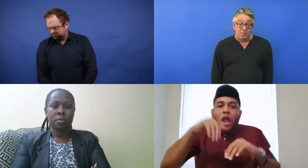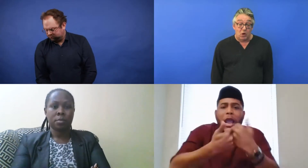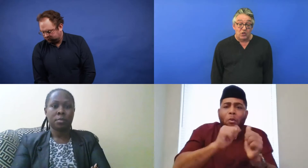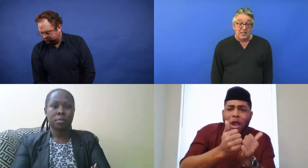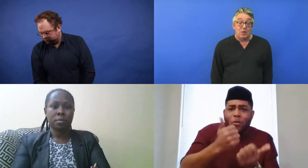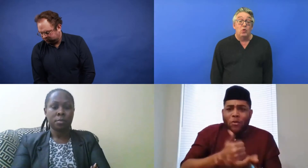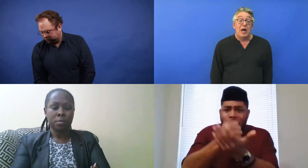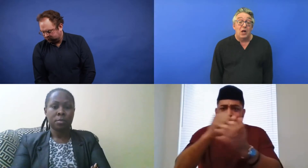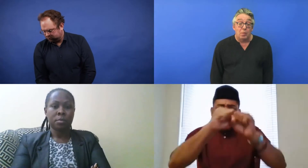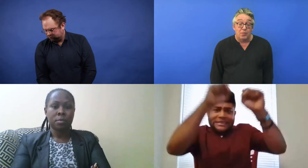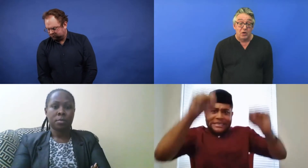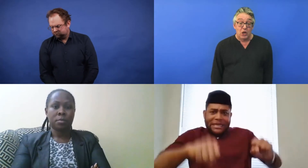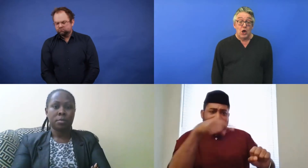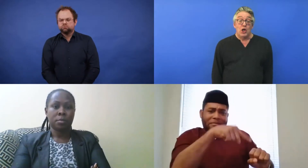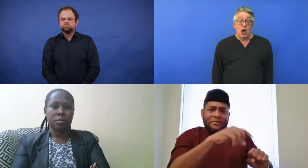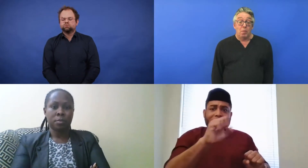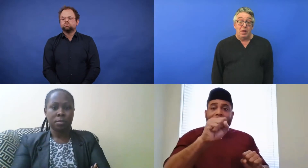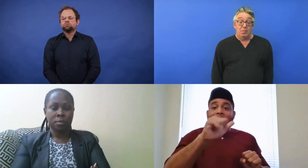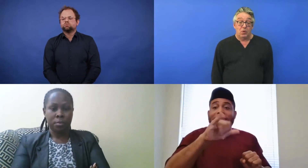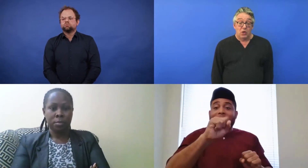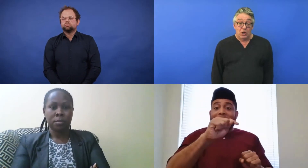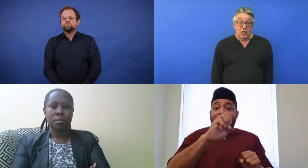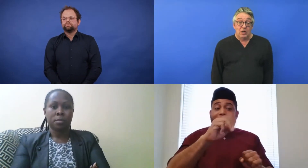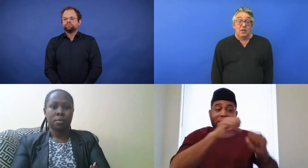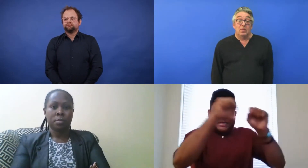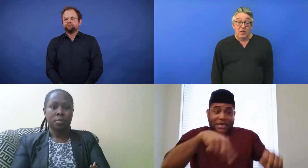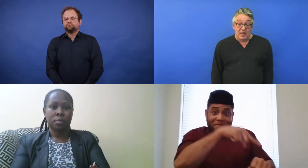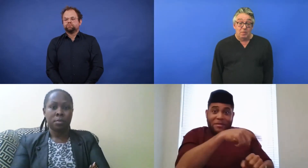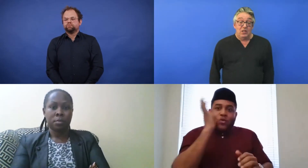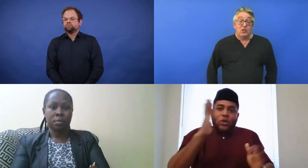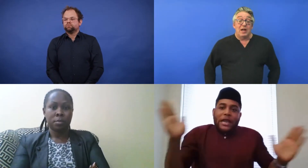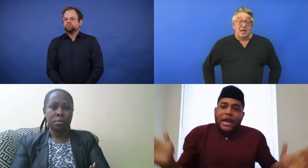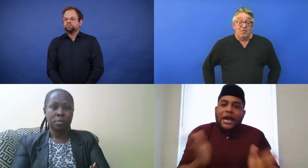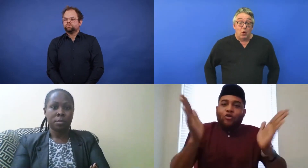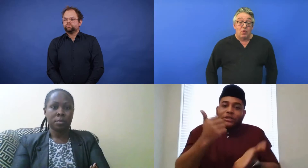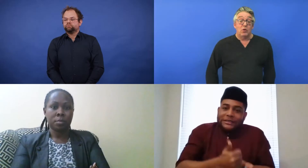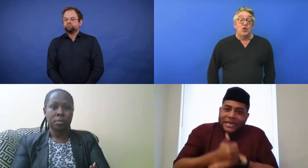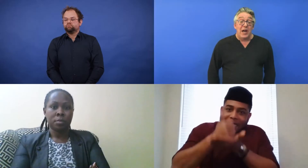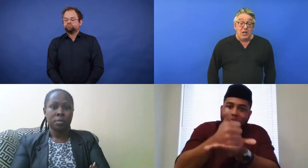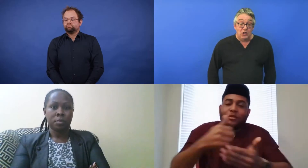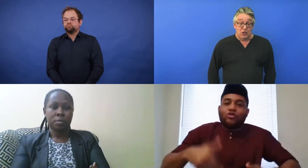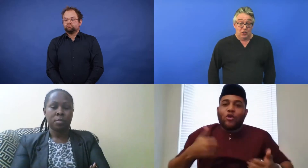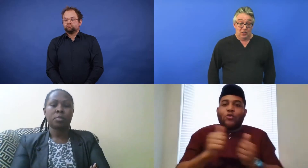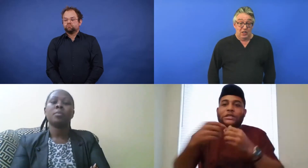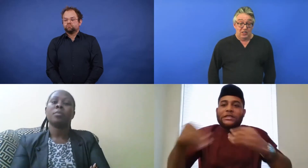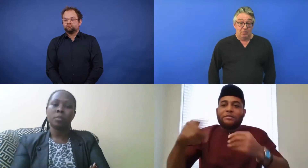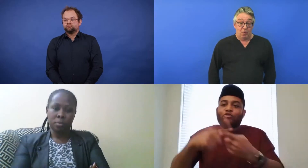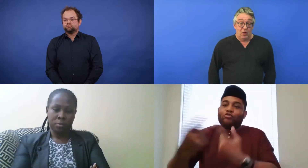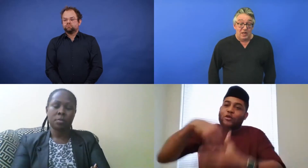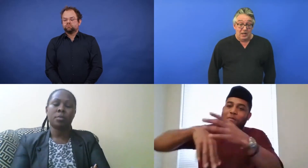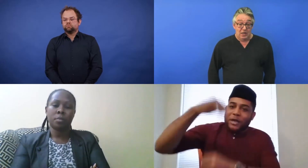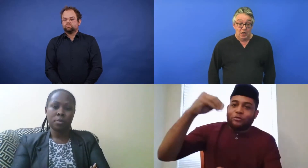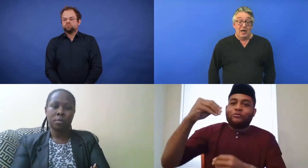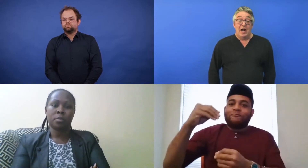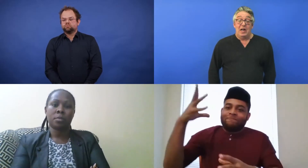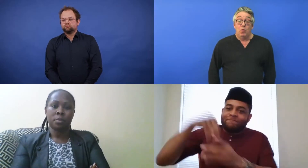involved in politics, to help young people with disabilities to get involved, to change the system from